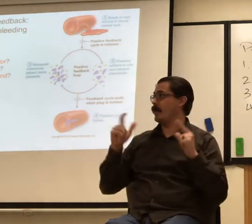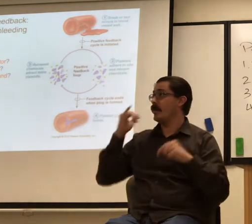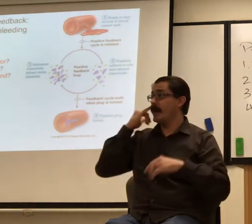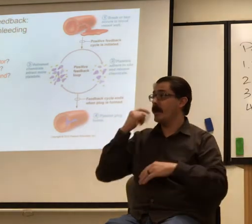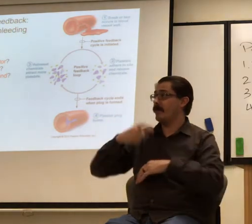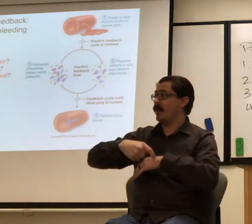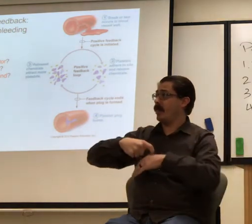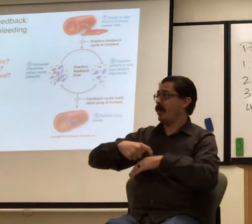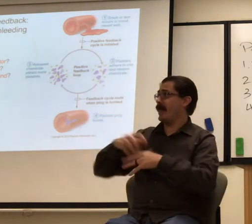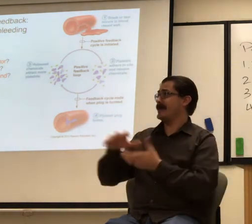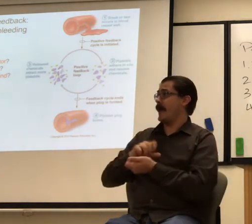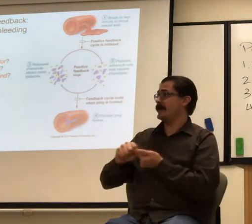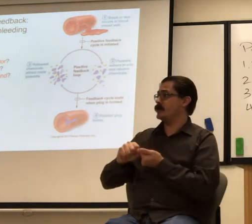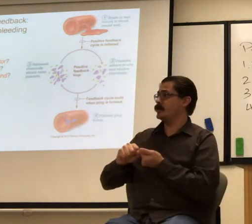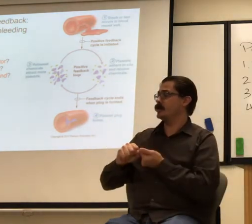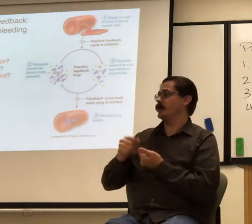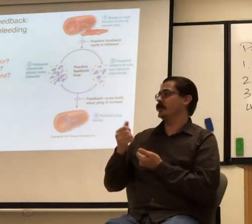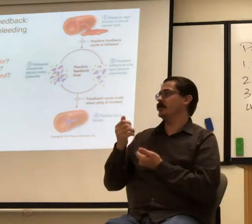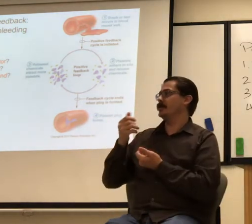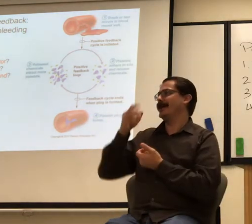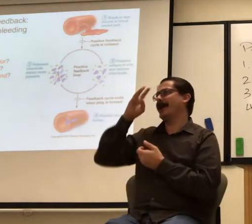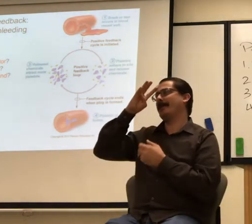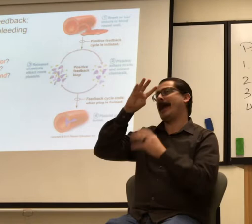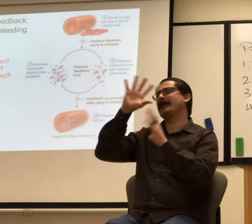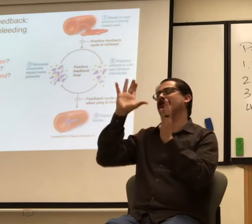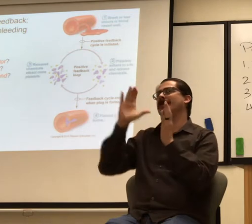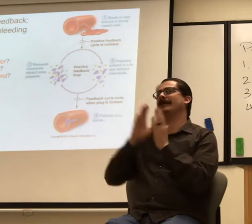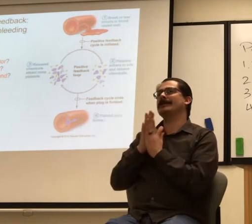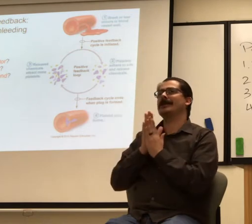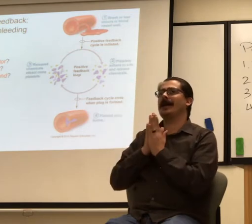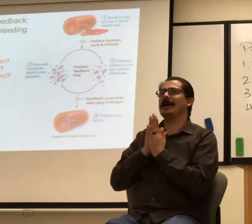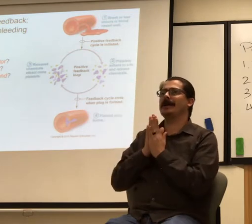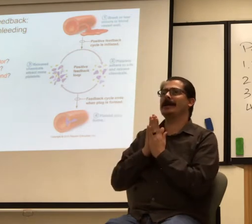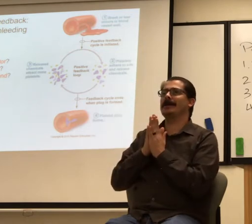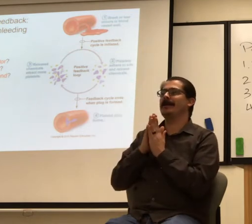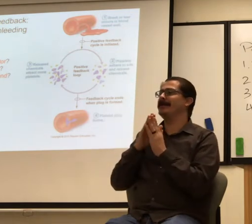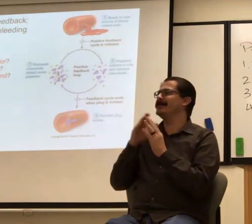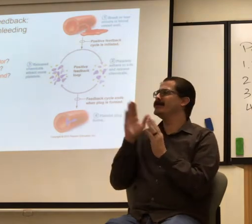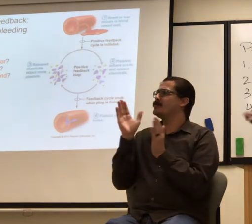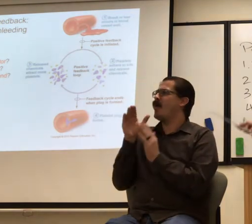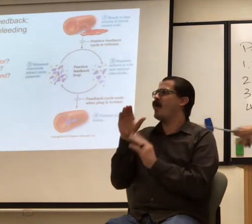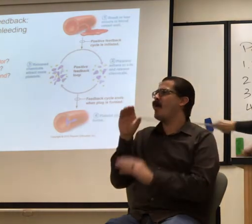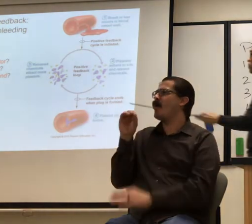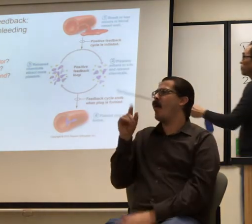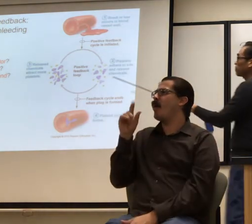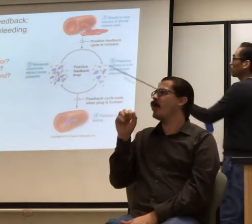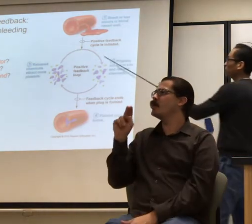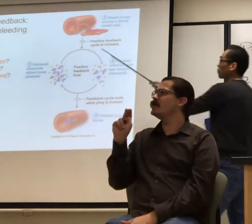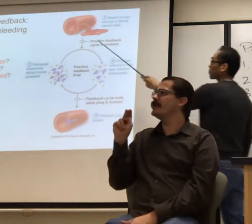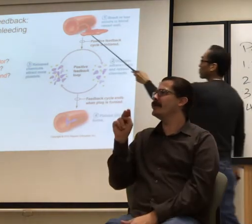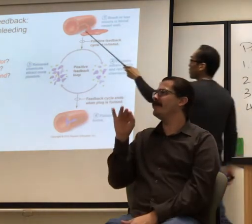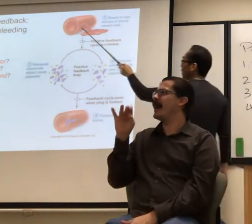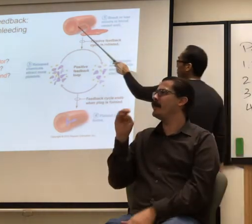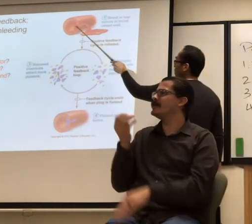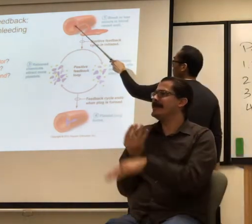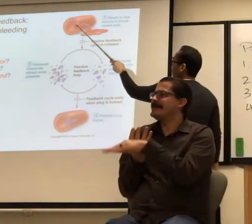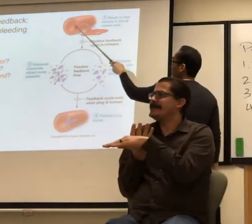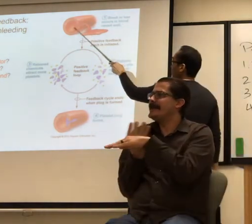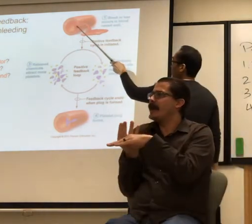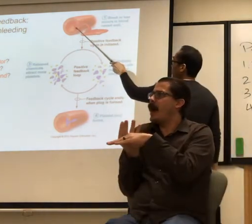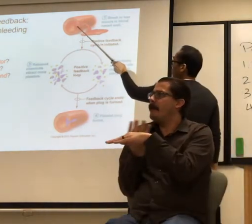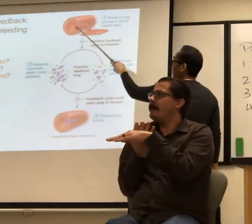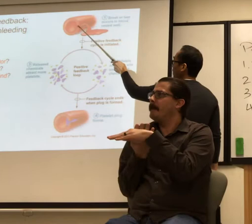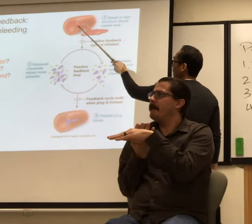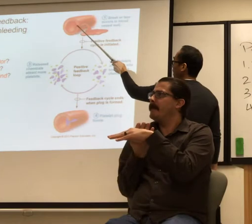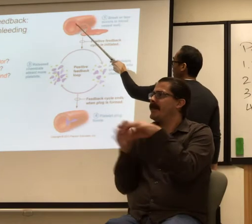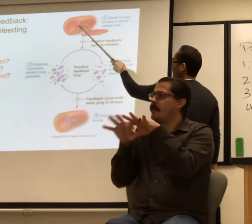damaged vessel, imagine that there are like little collagen fibers that kind of stick up into the flowing